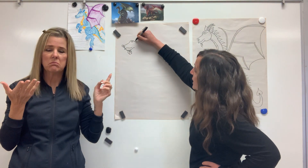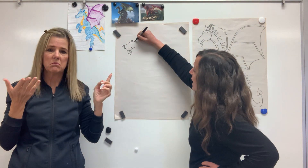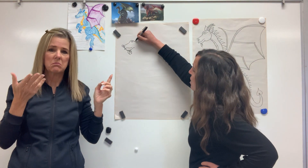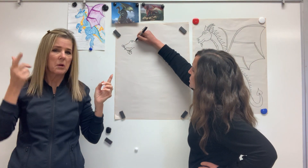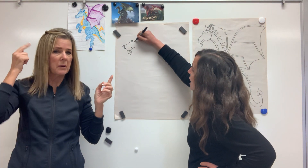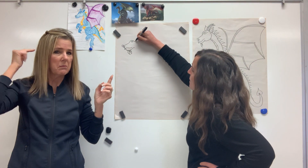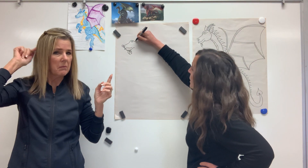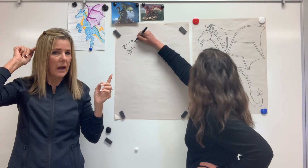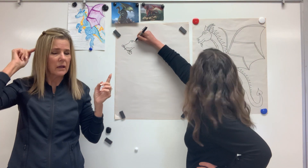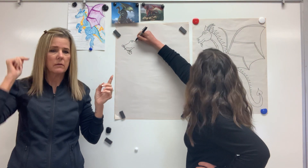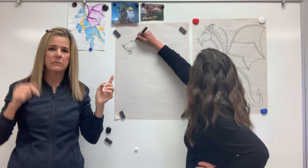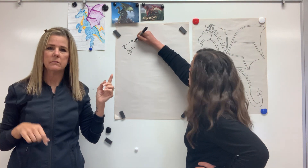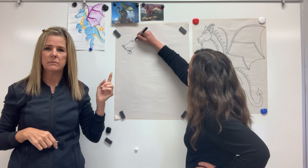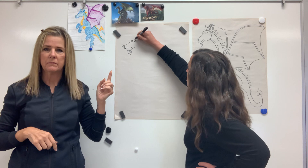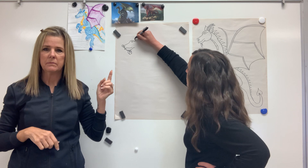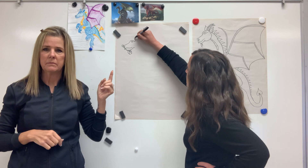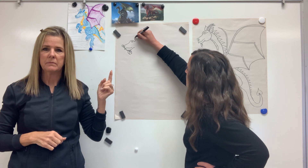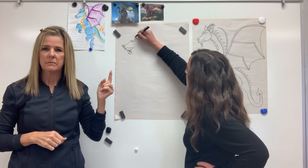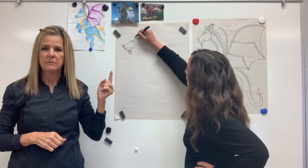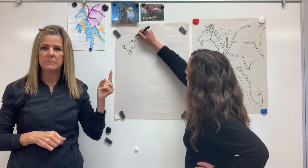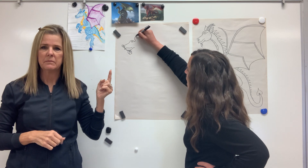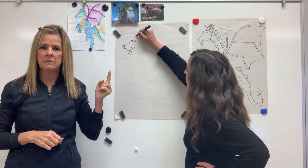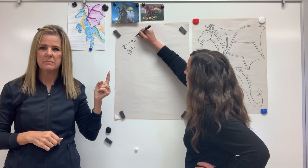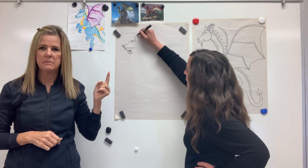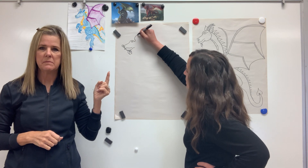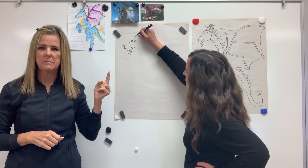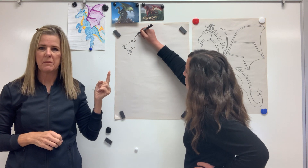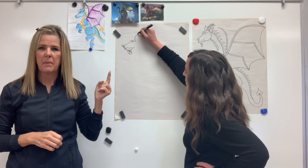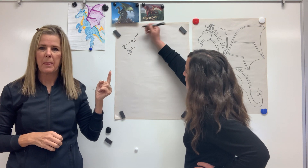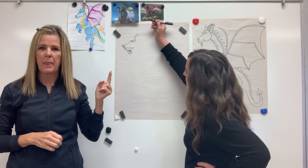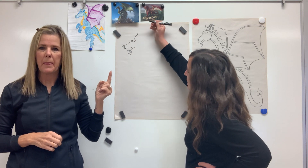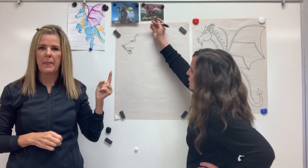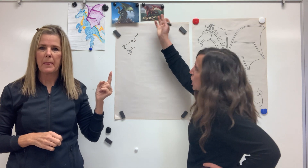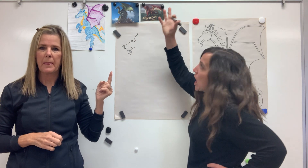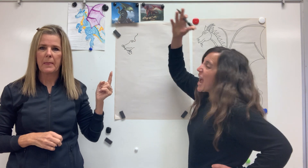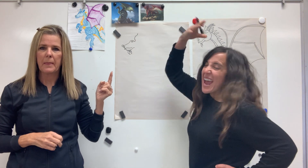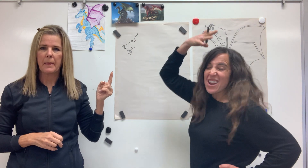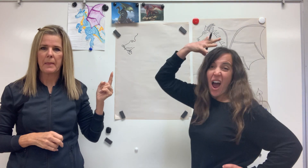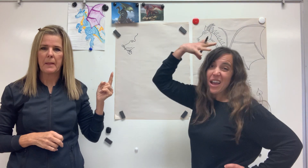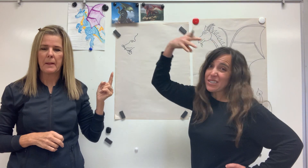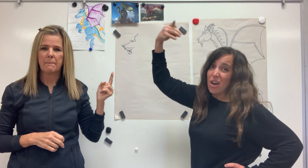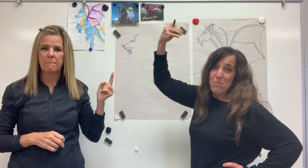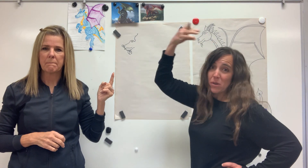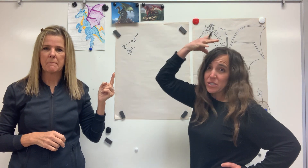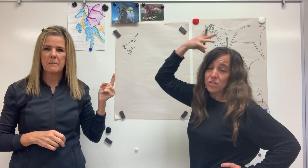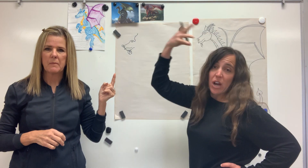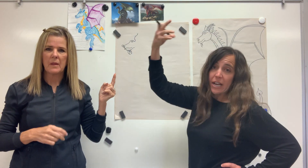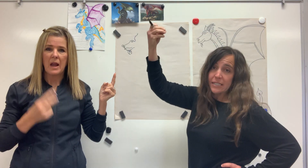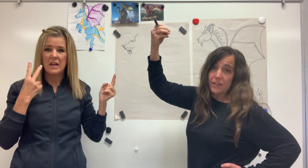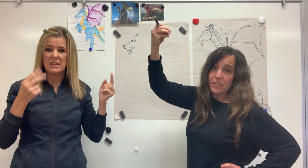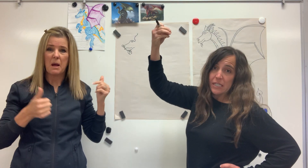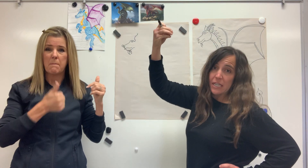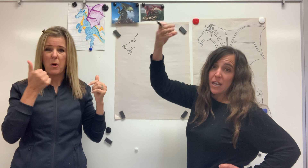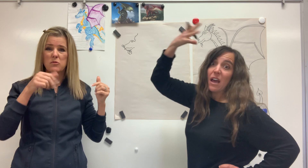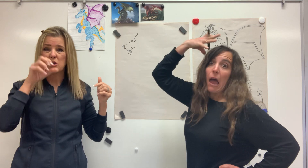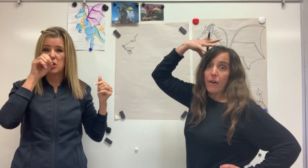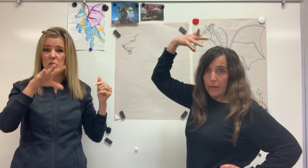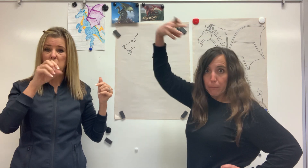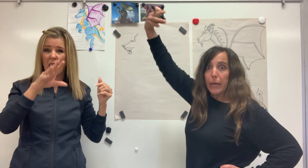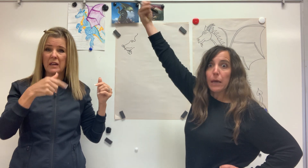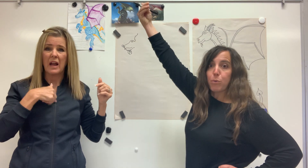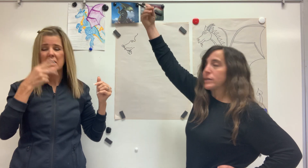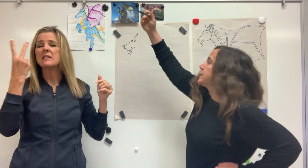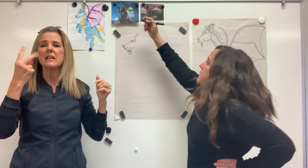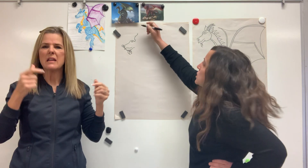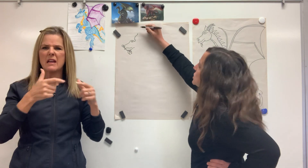be kind of hanging out, but close to this line, I'm gonna make his ear. And I saw most of the dragons I've seen have